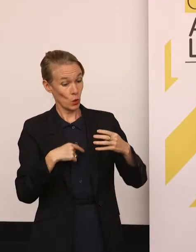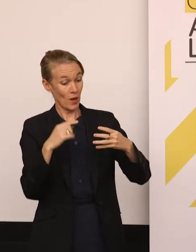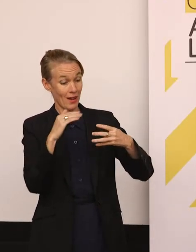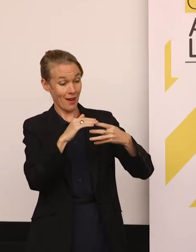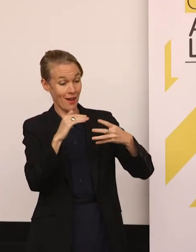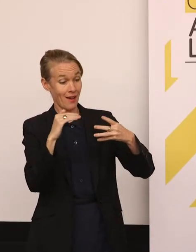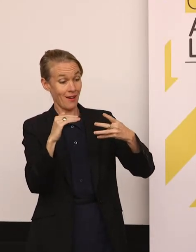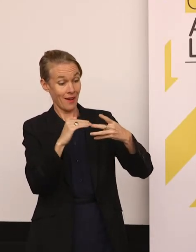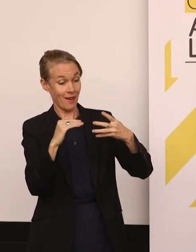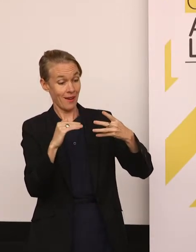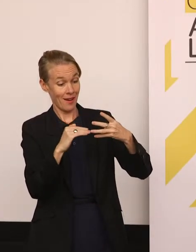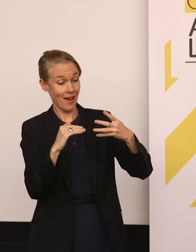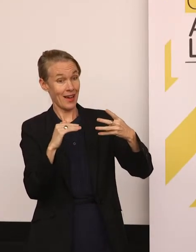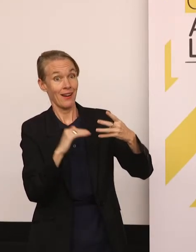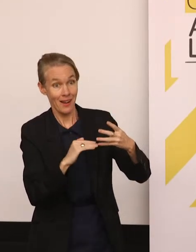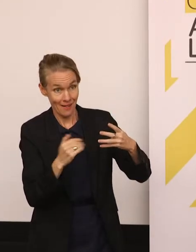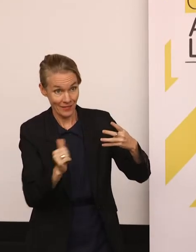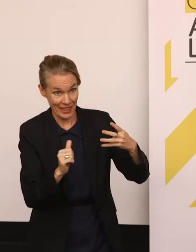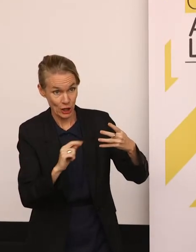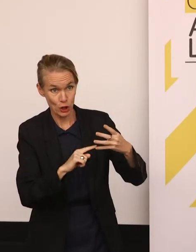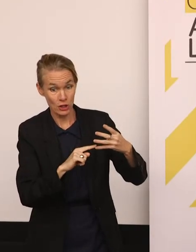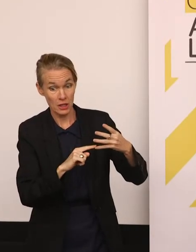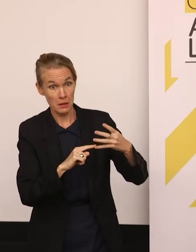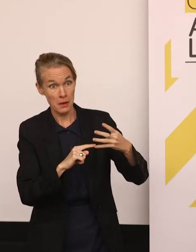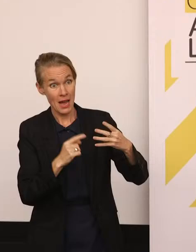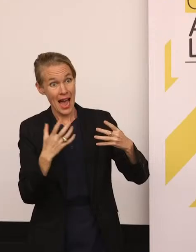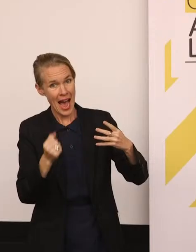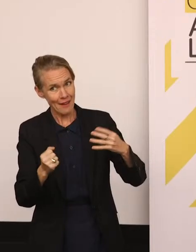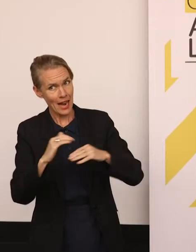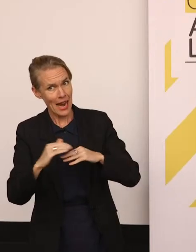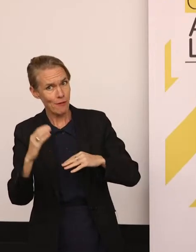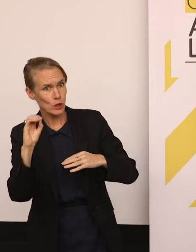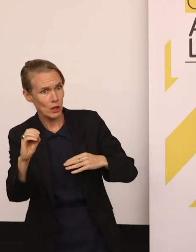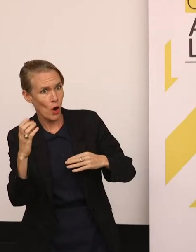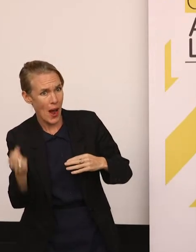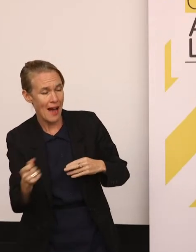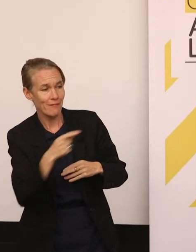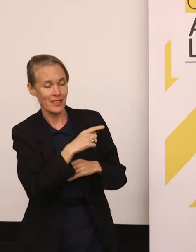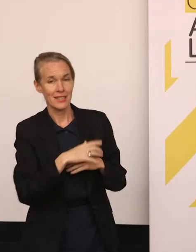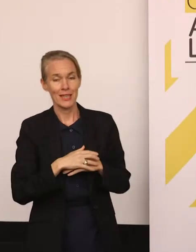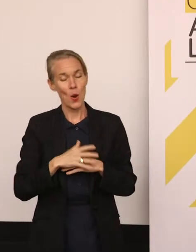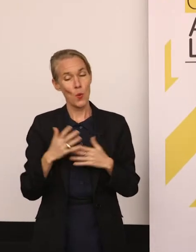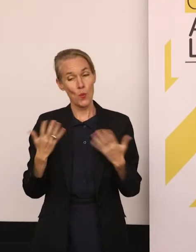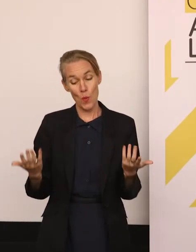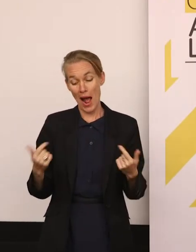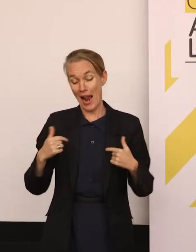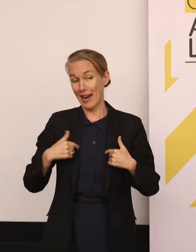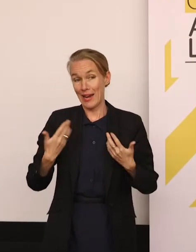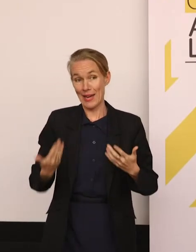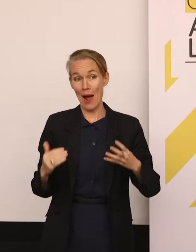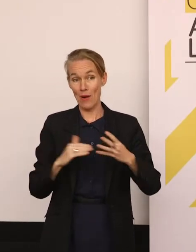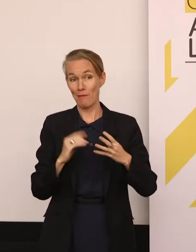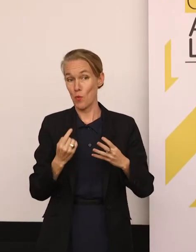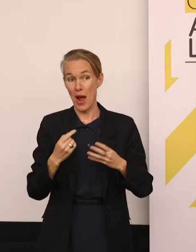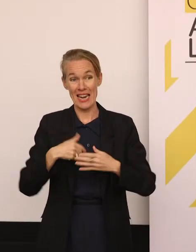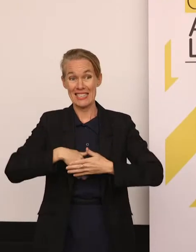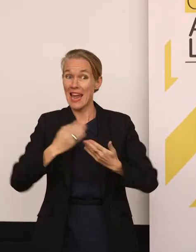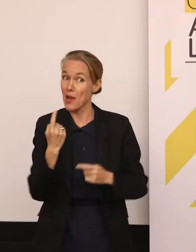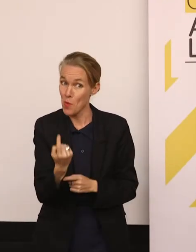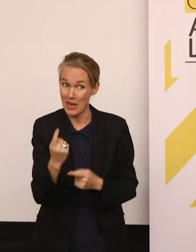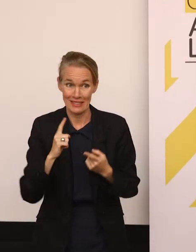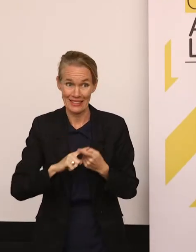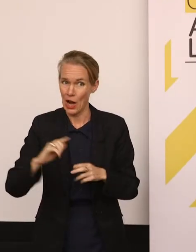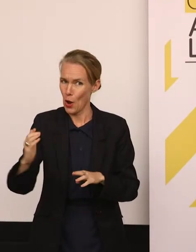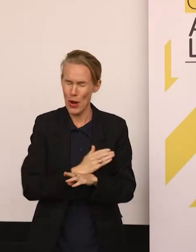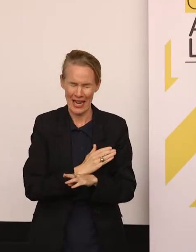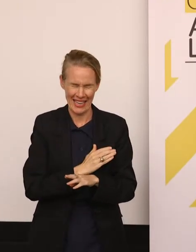country? Well, first day in level 1, I think let's just settle into level 1. Level 1 looks pretty good to me at the moment, but